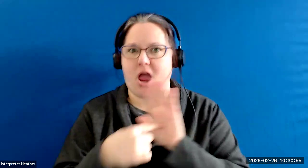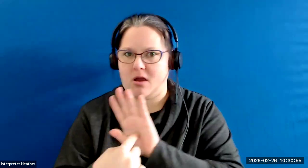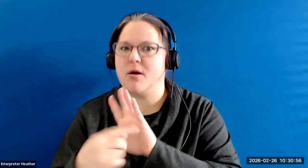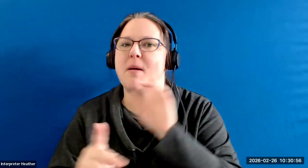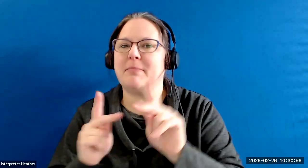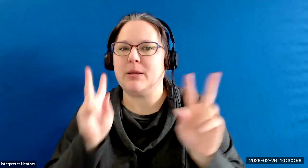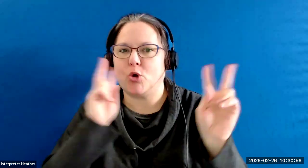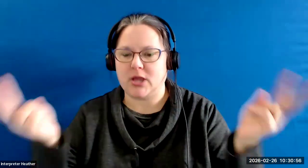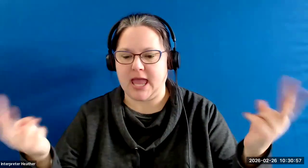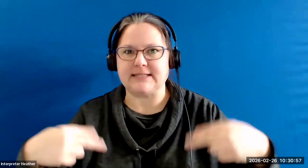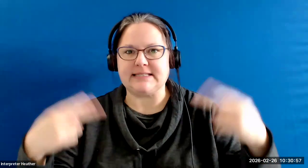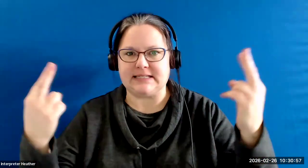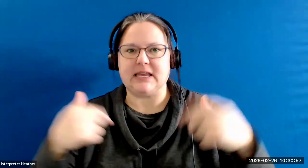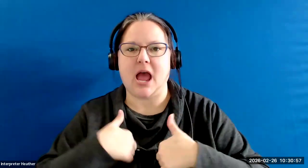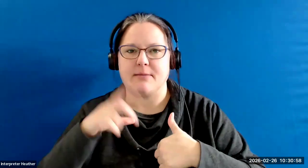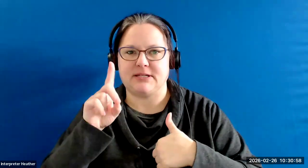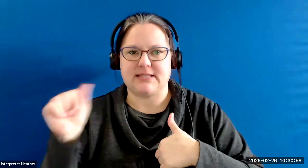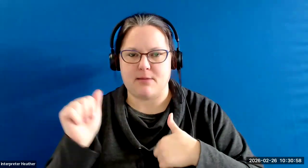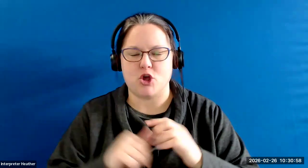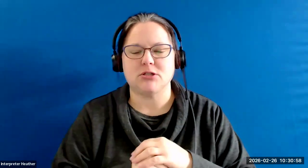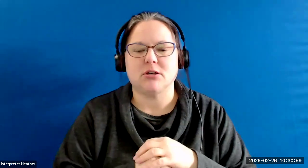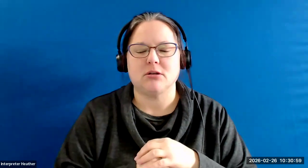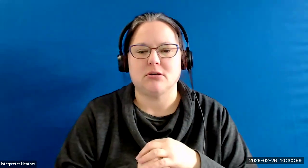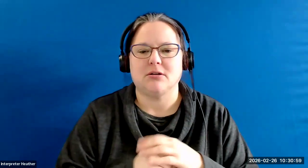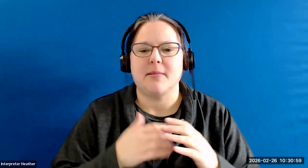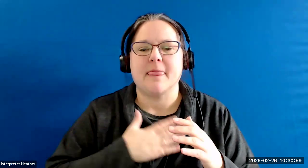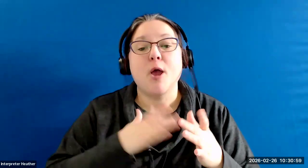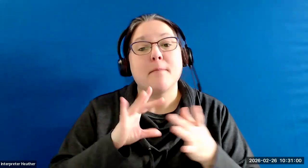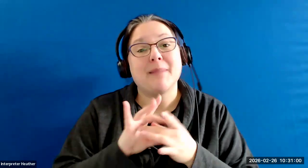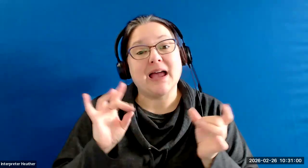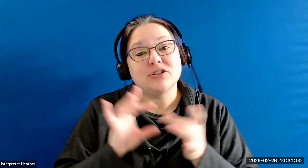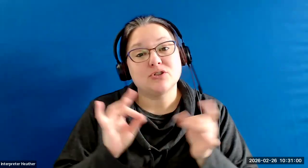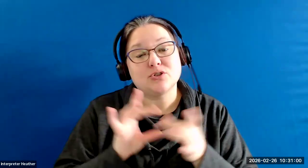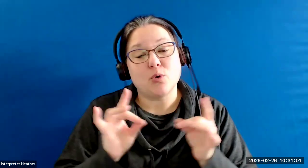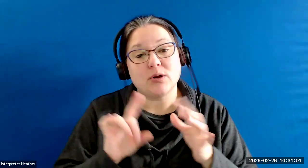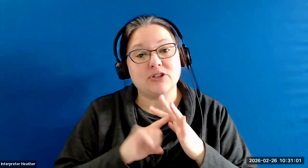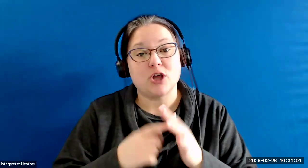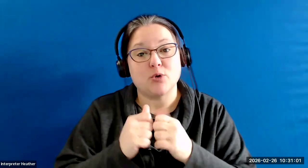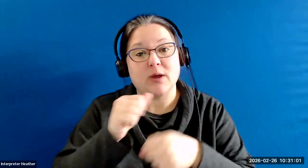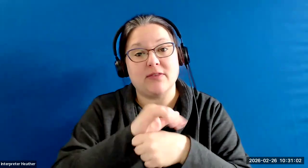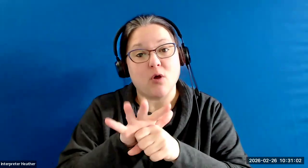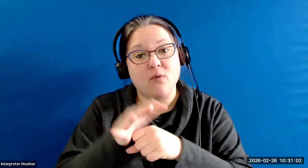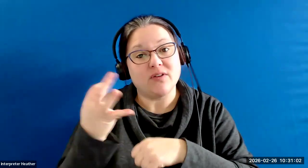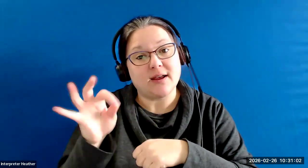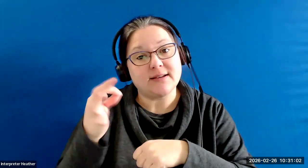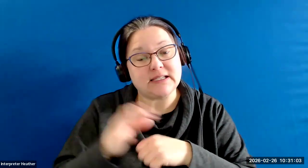visible disabled person. And my story essentially started with